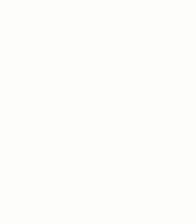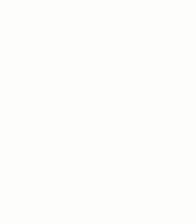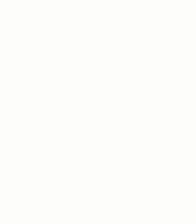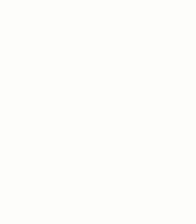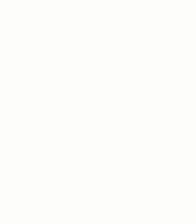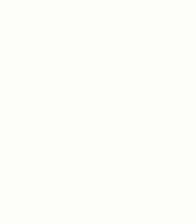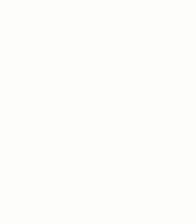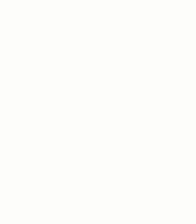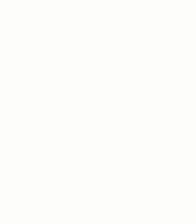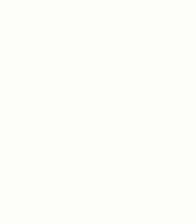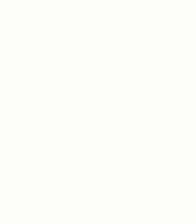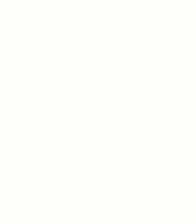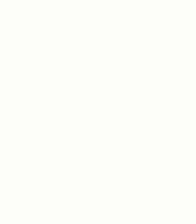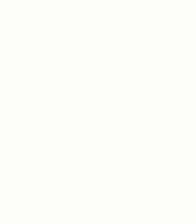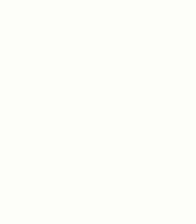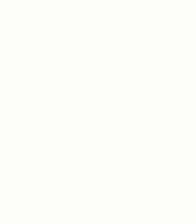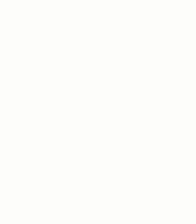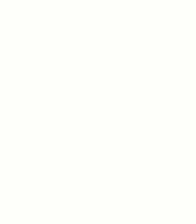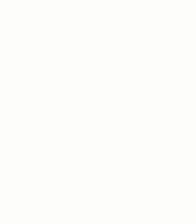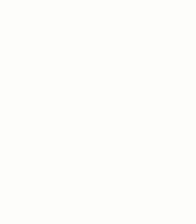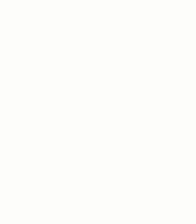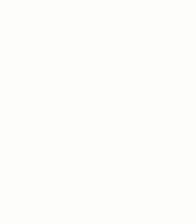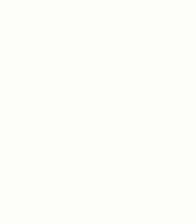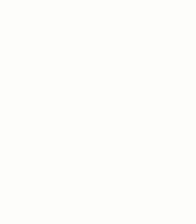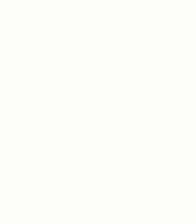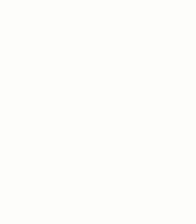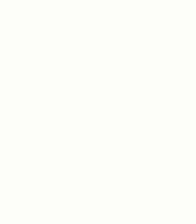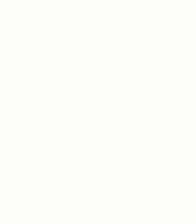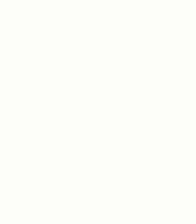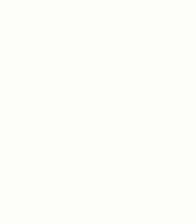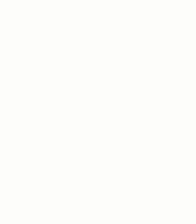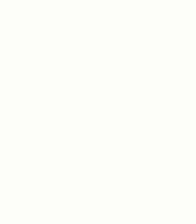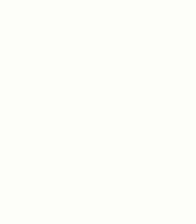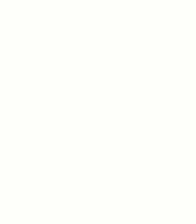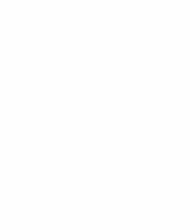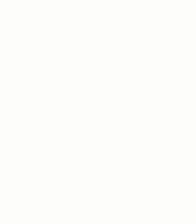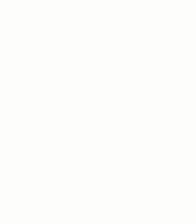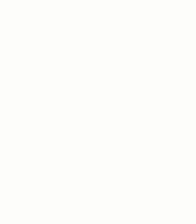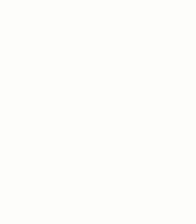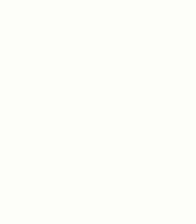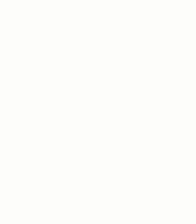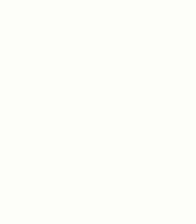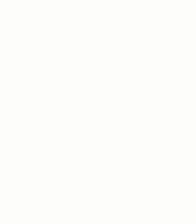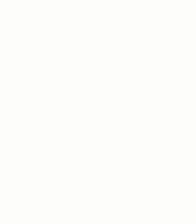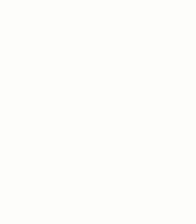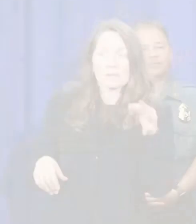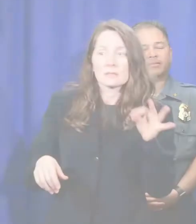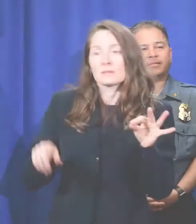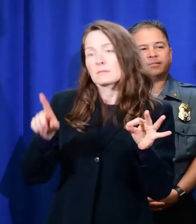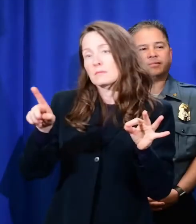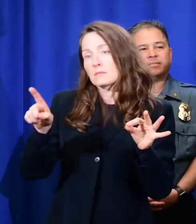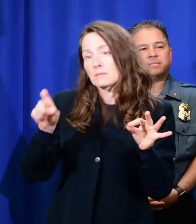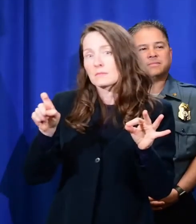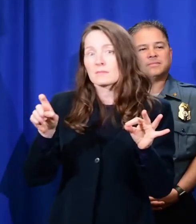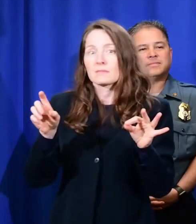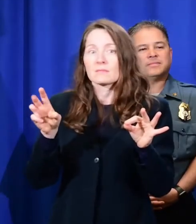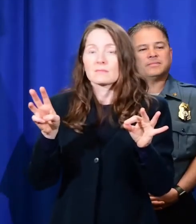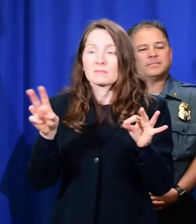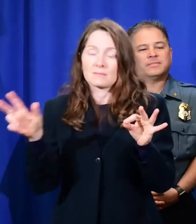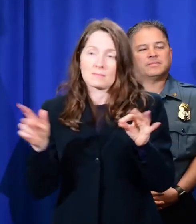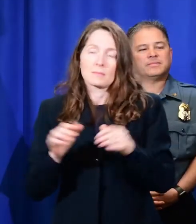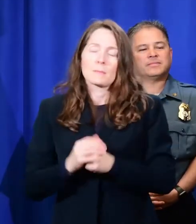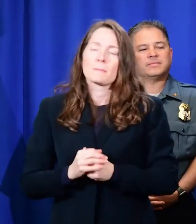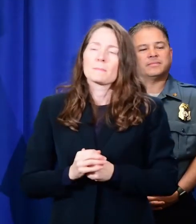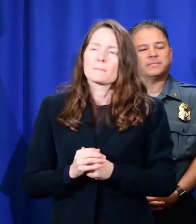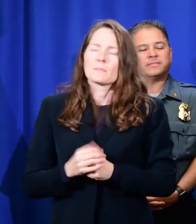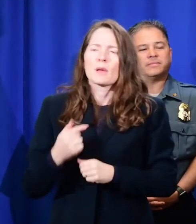176 in 2021 and 193 in 2019. I'm so grateful for the hard